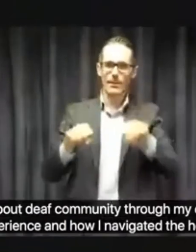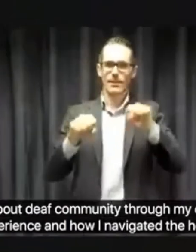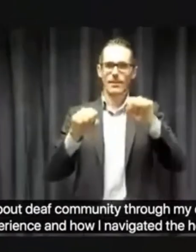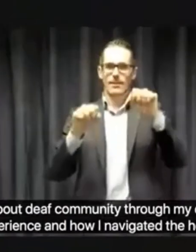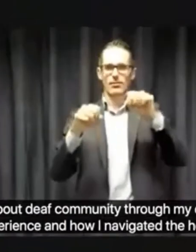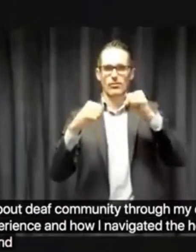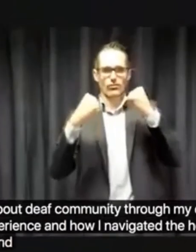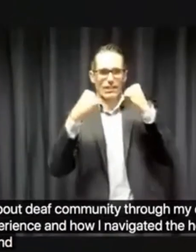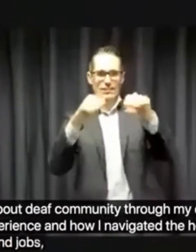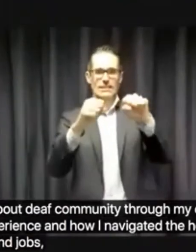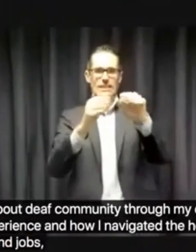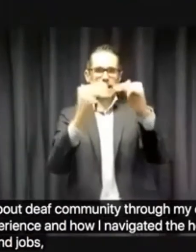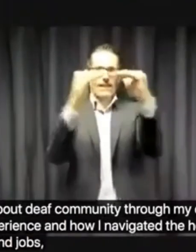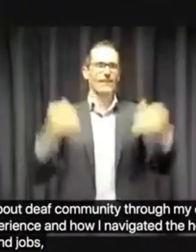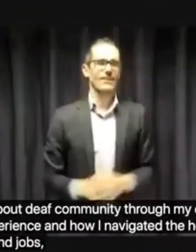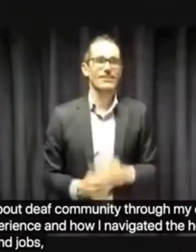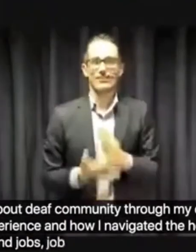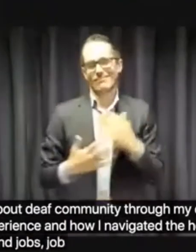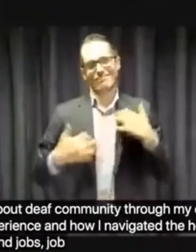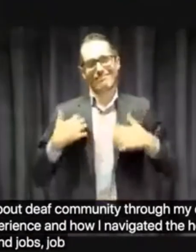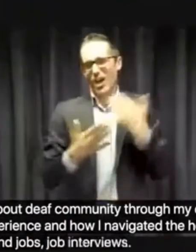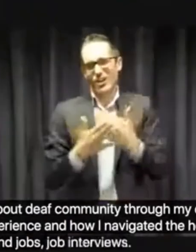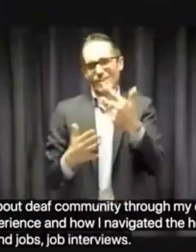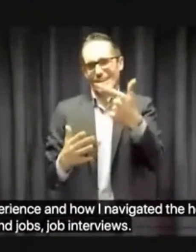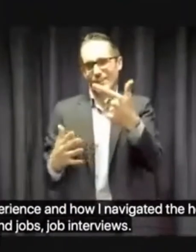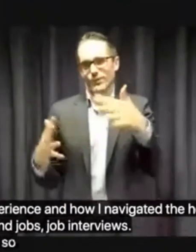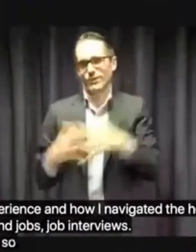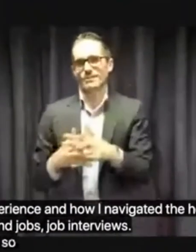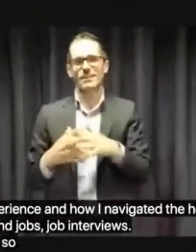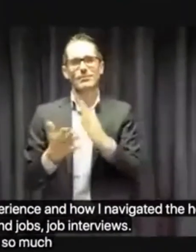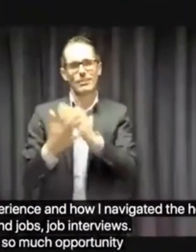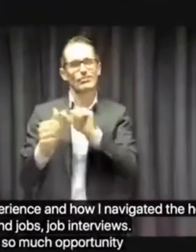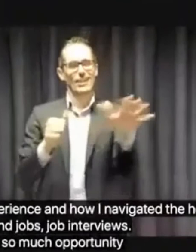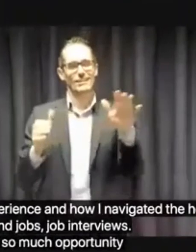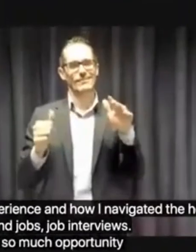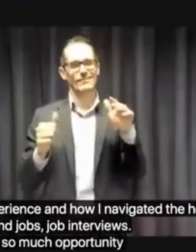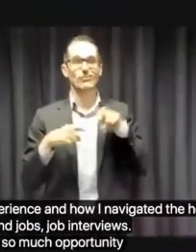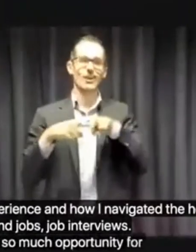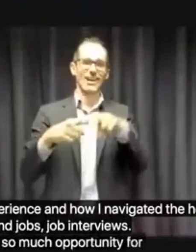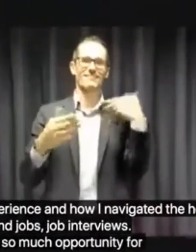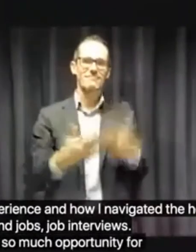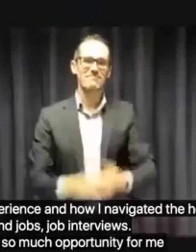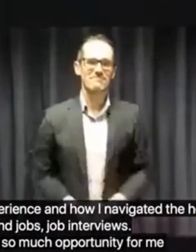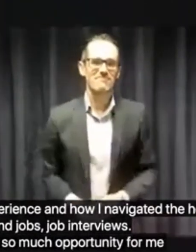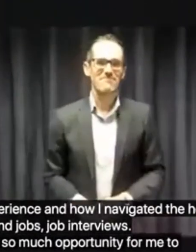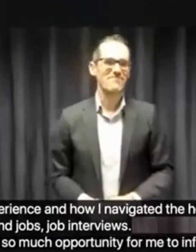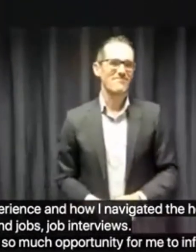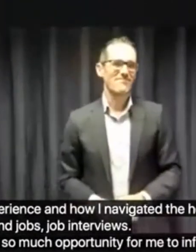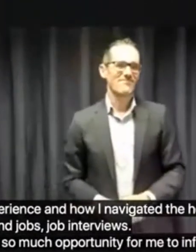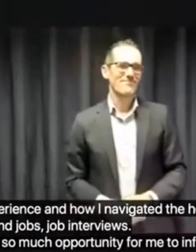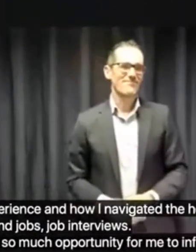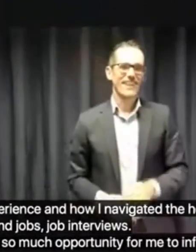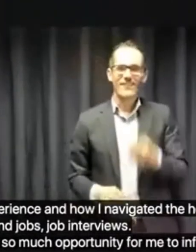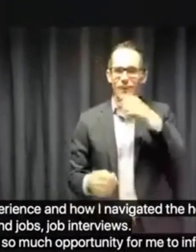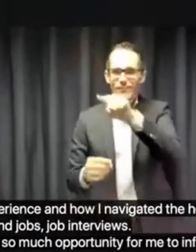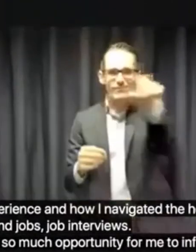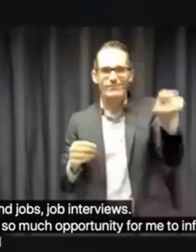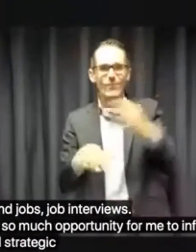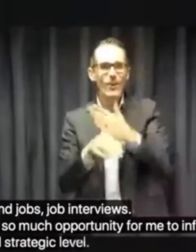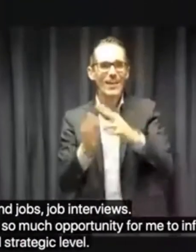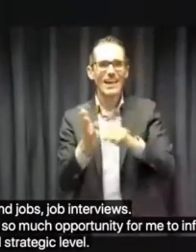for me to be able to influence a national strategic level. And I've only been there 7 weeks, but it's been a wonderful ride so